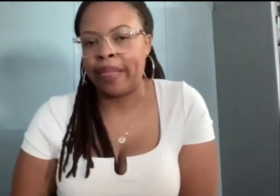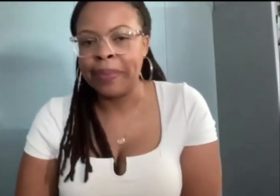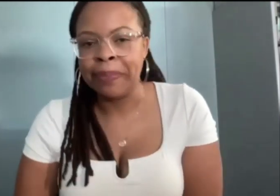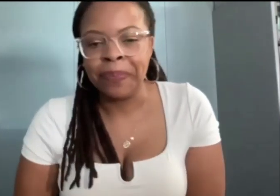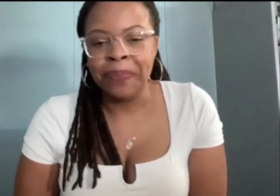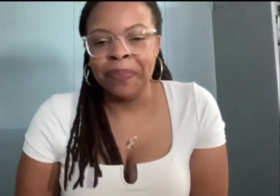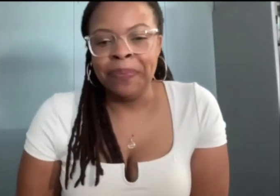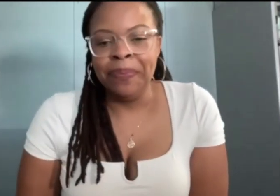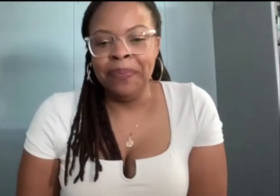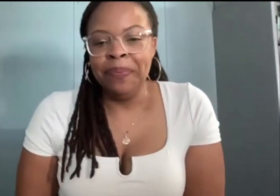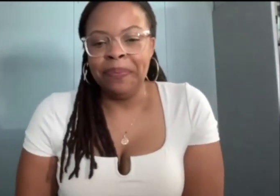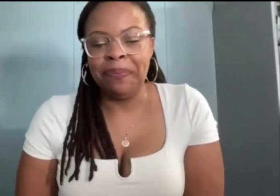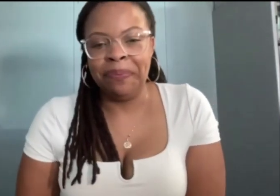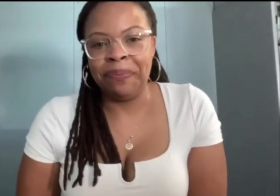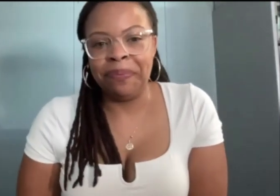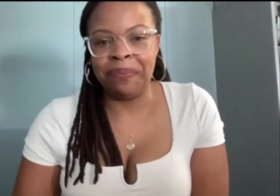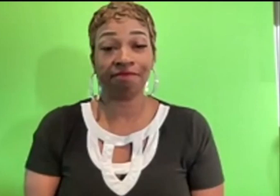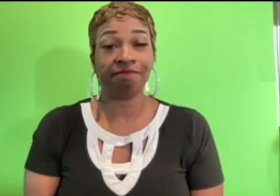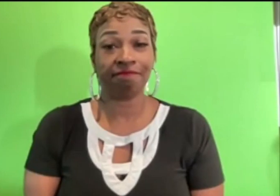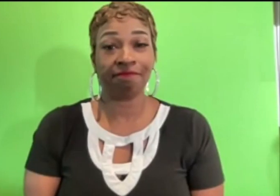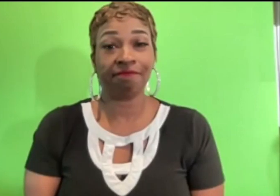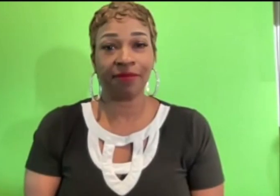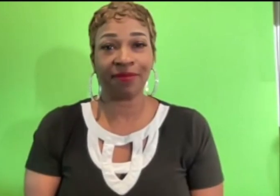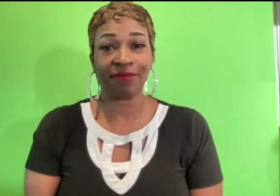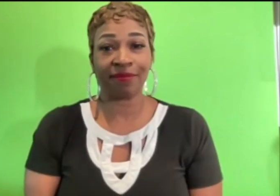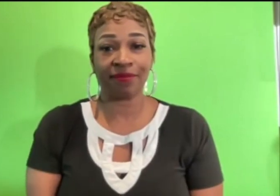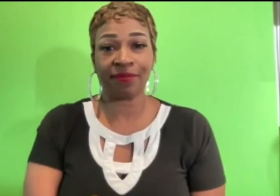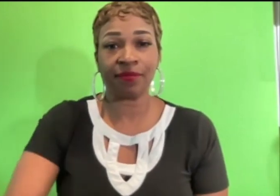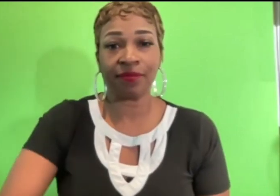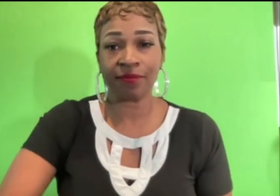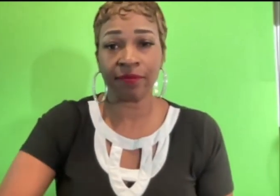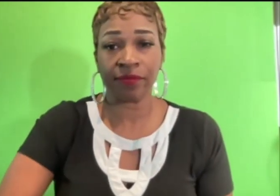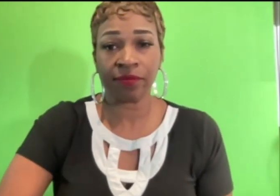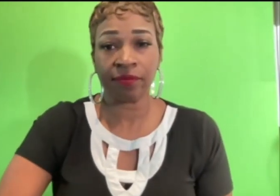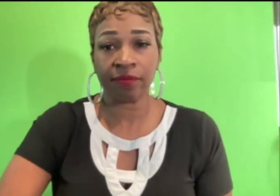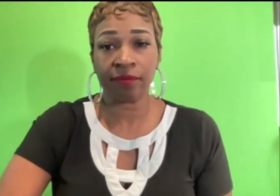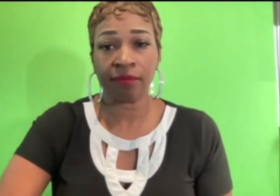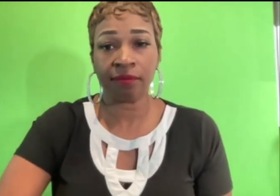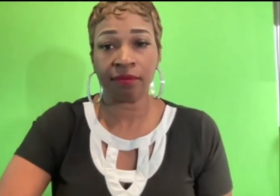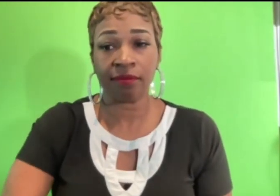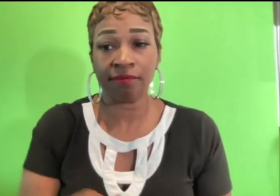see that things were designed and they were not designed to include us from the get-go.